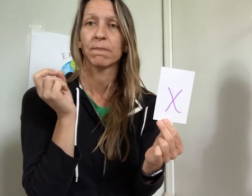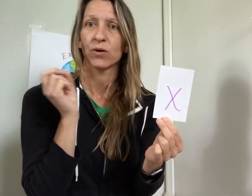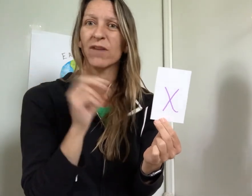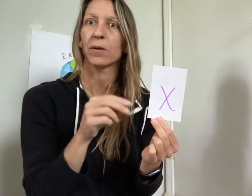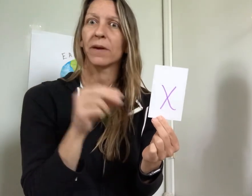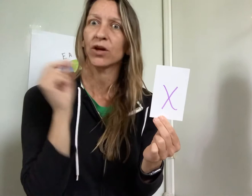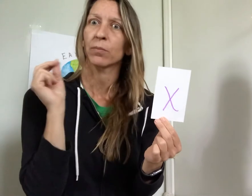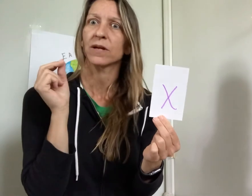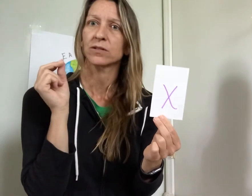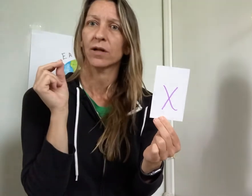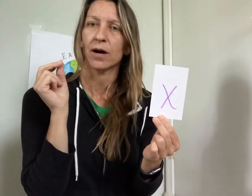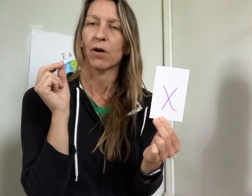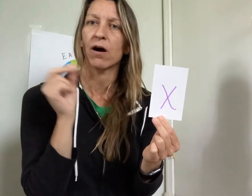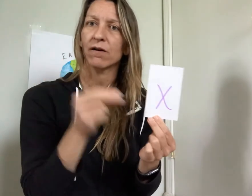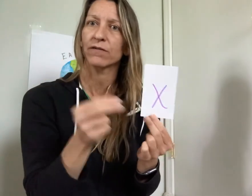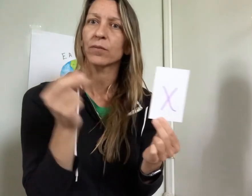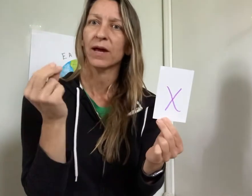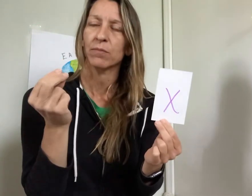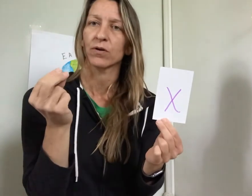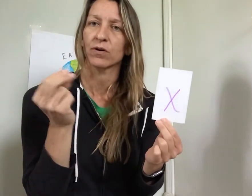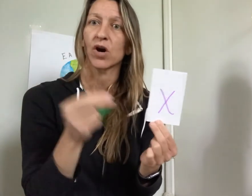have to pick your pencil up off your paper or off your